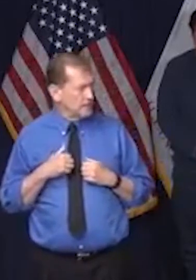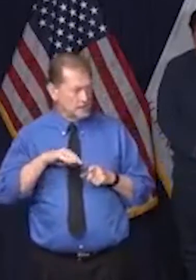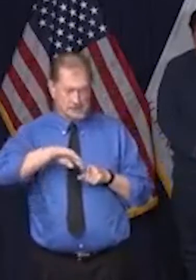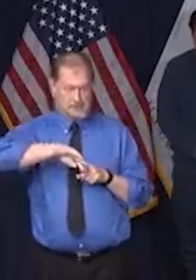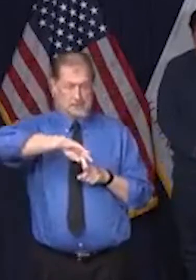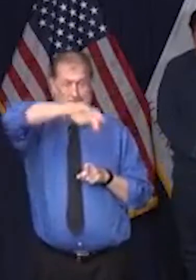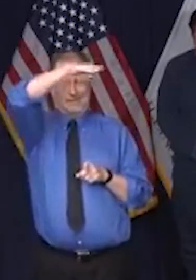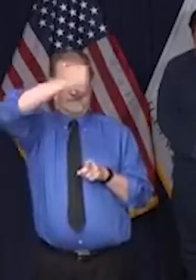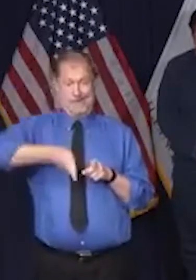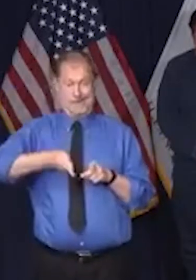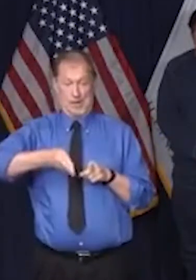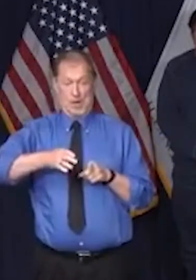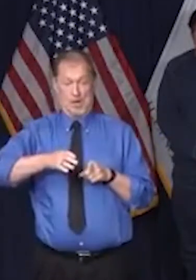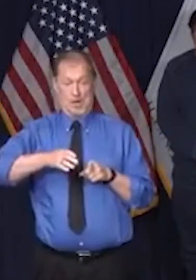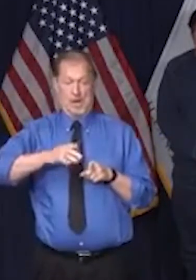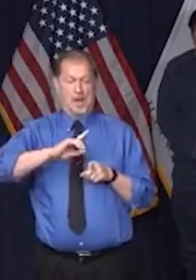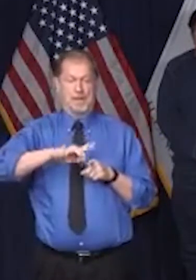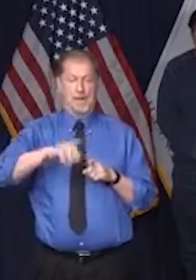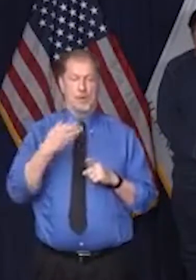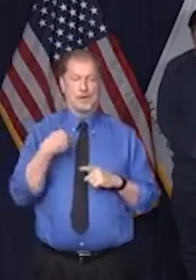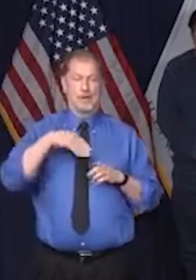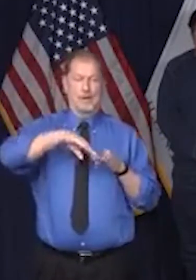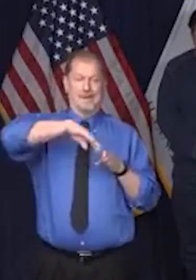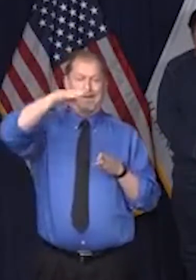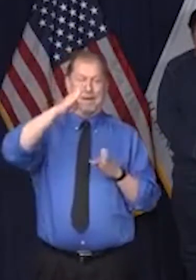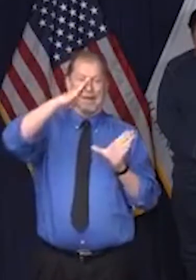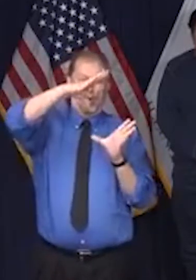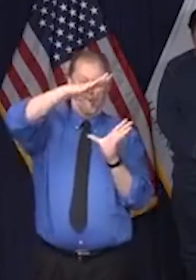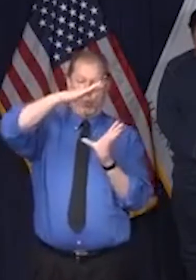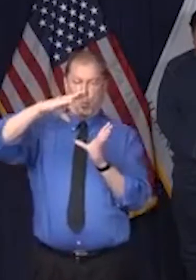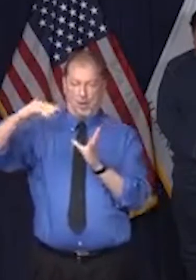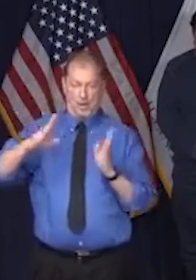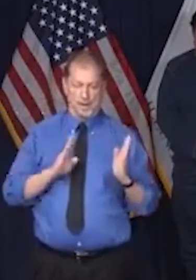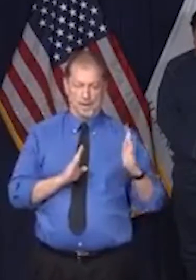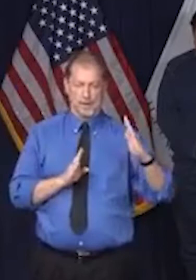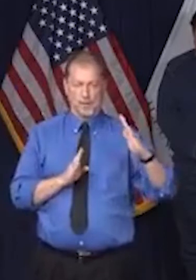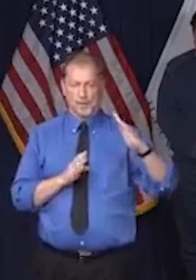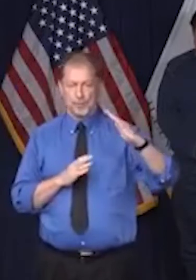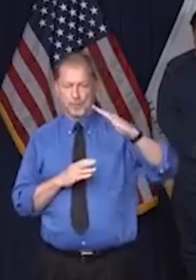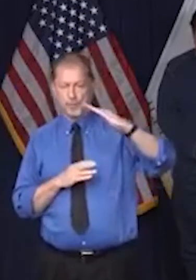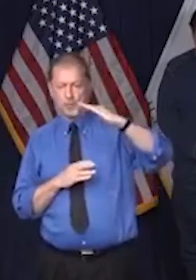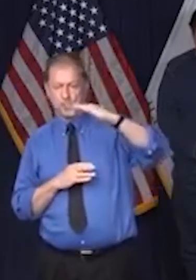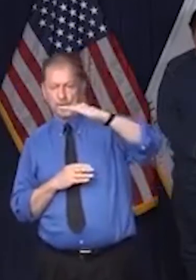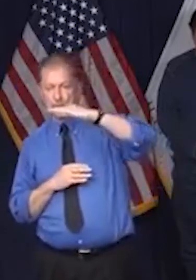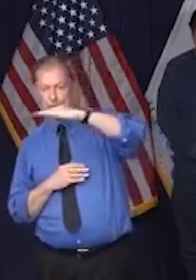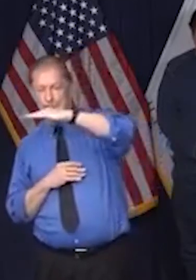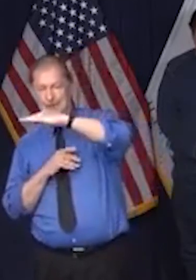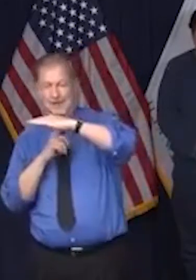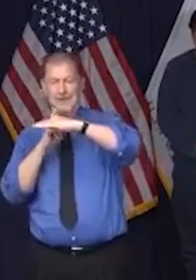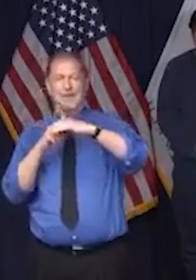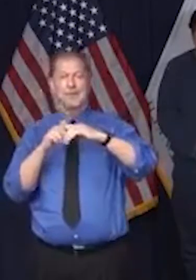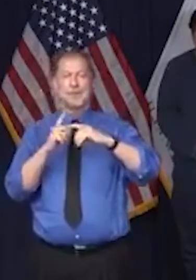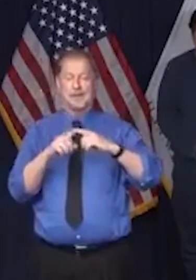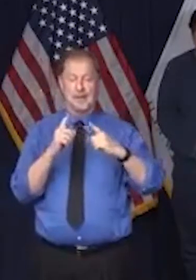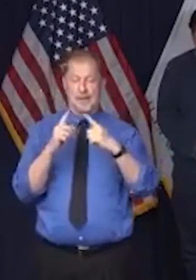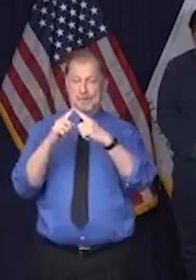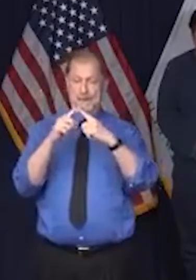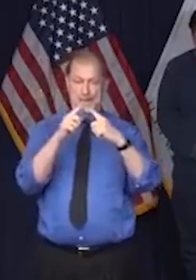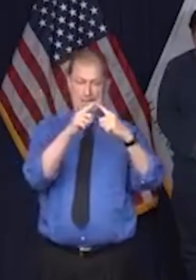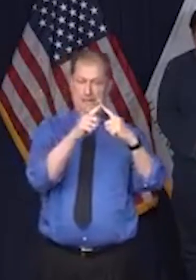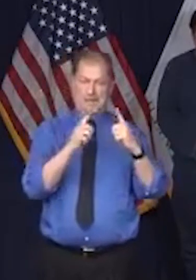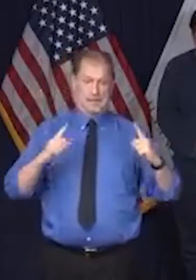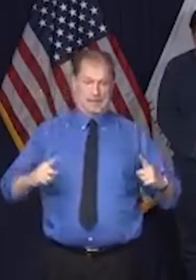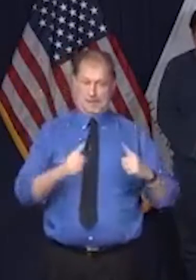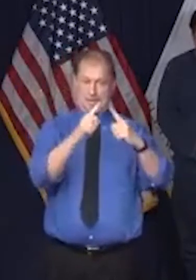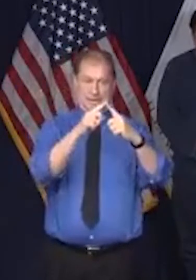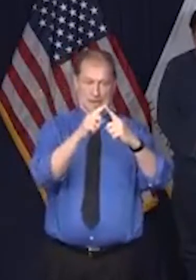it, it means it takes longer to get to the lower peak, but it takes longer to get there. So one